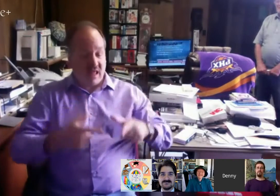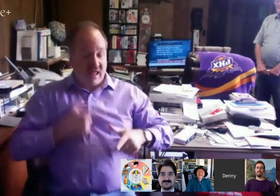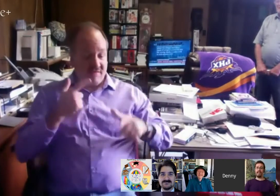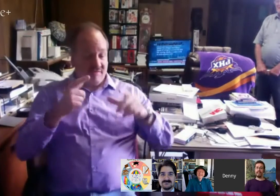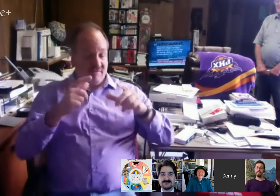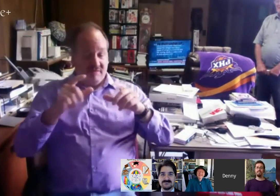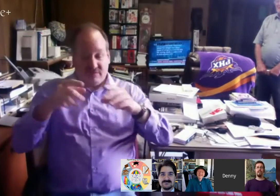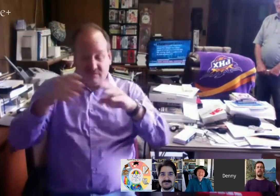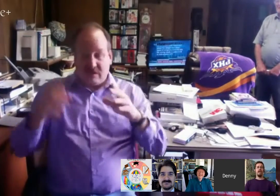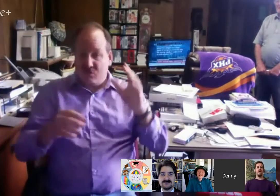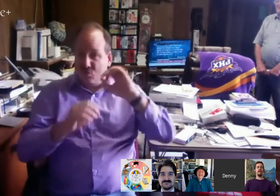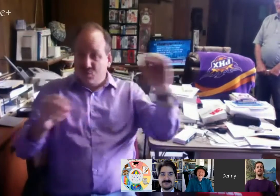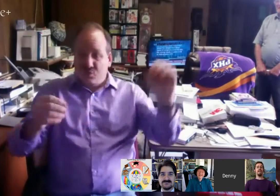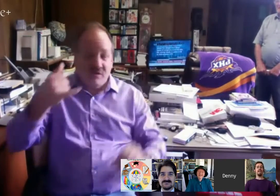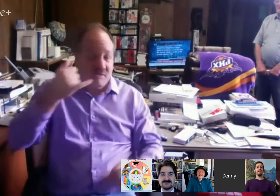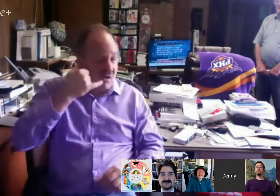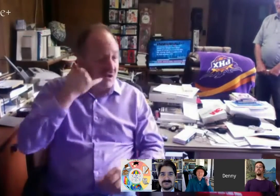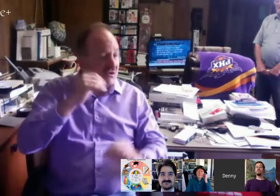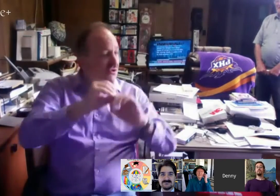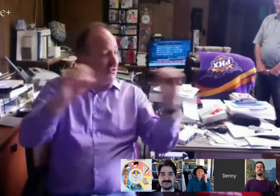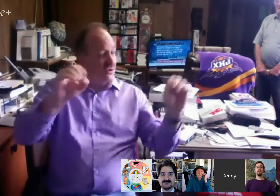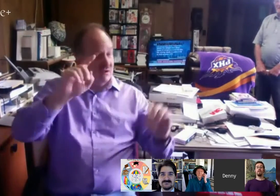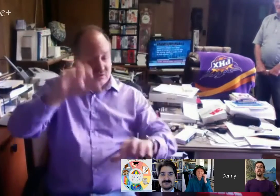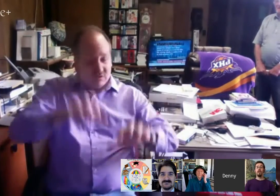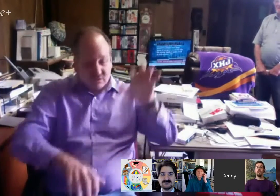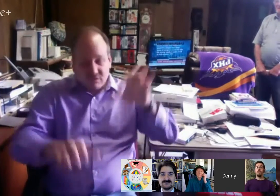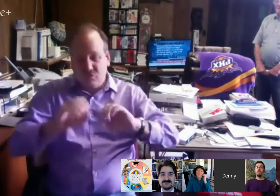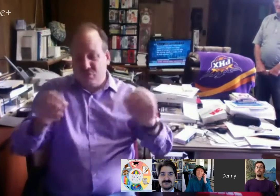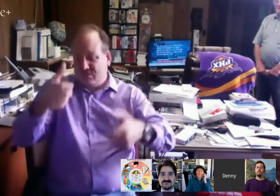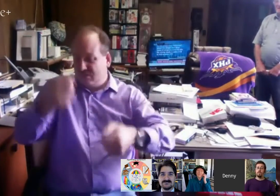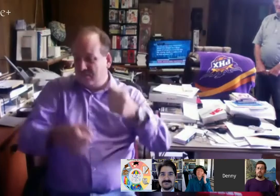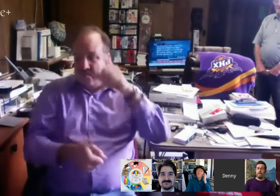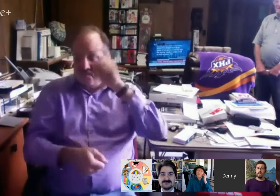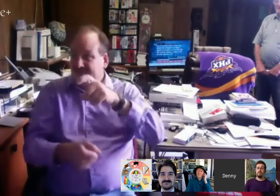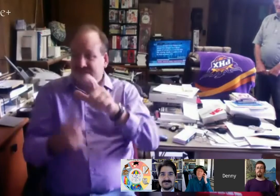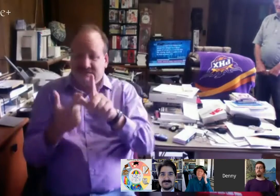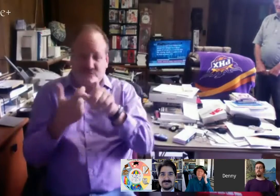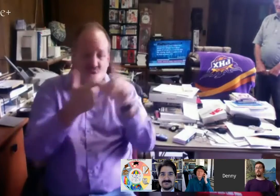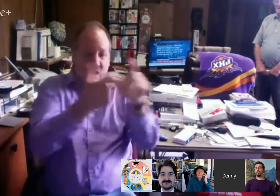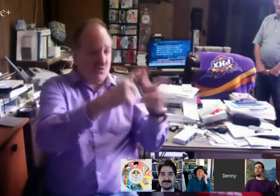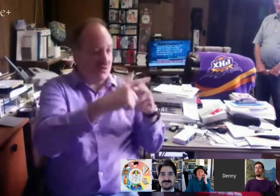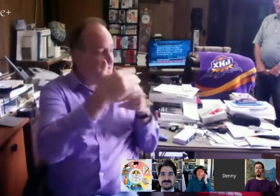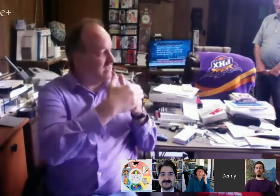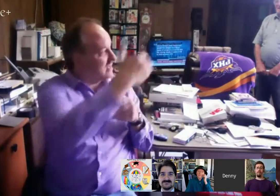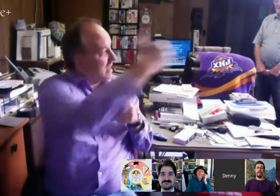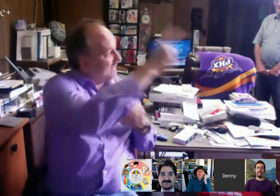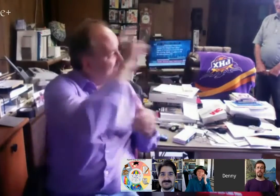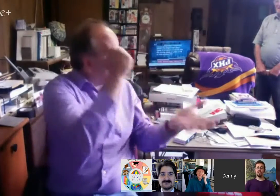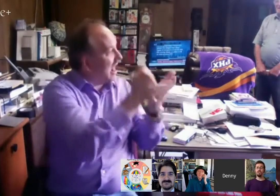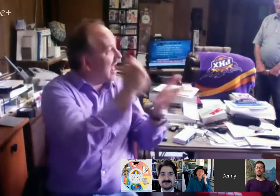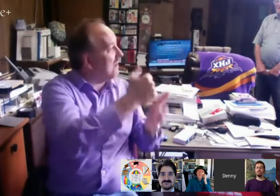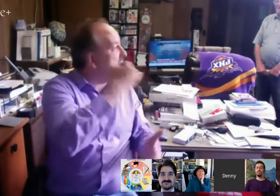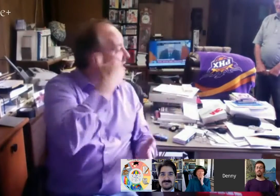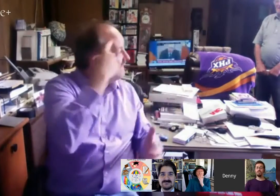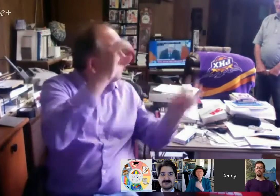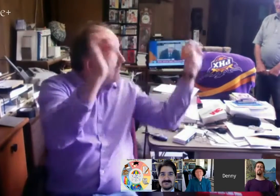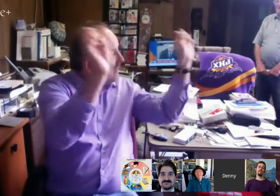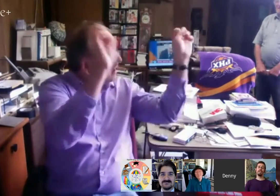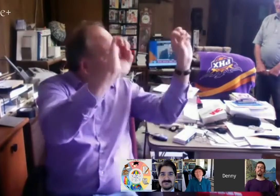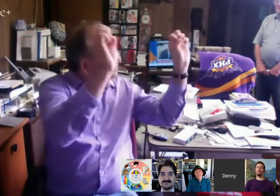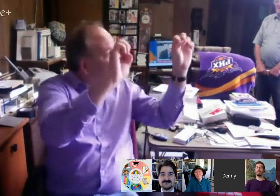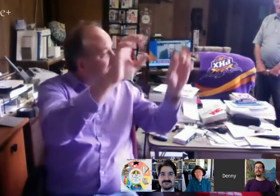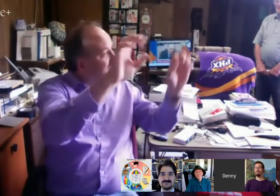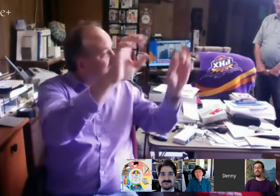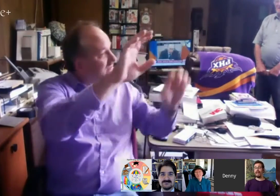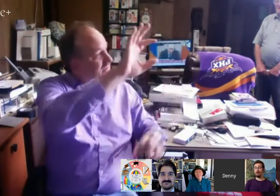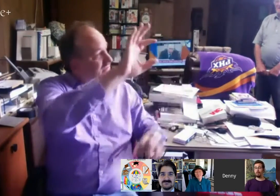deaf people's lives. It used to be there was no telephones, there were no pagers. You had to